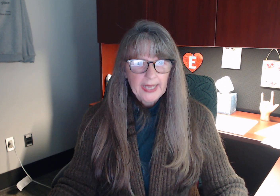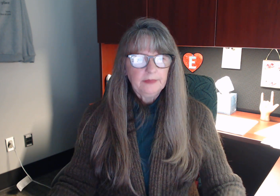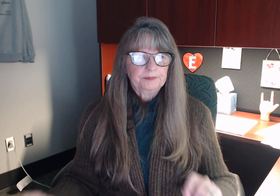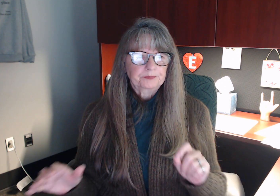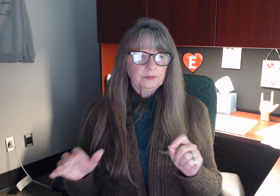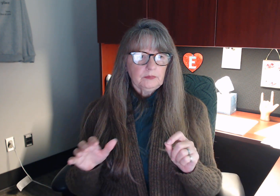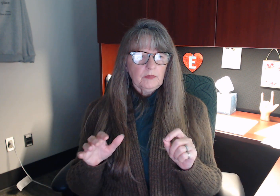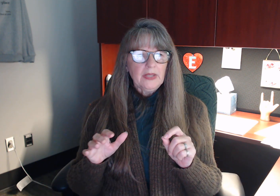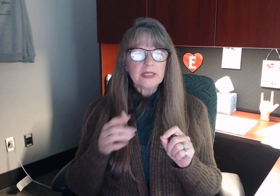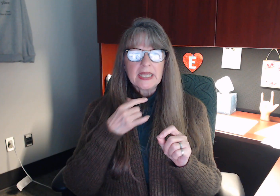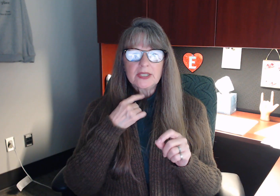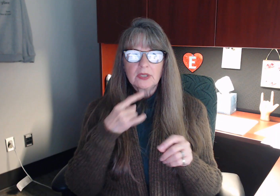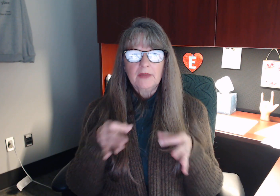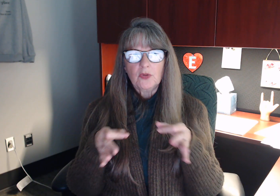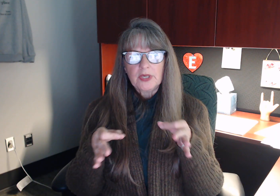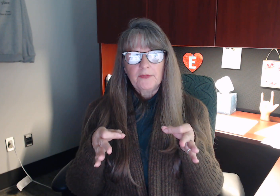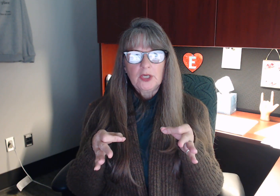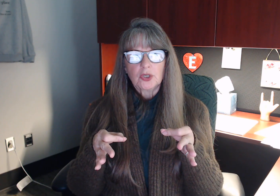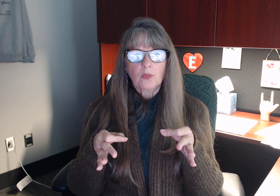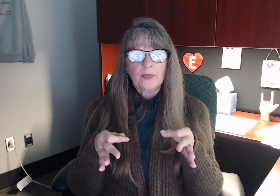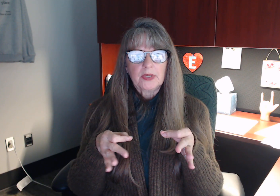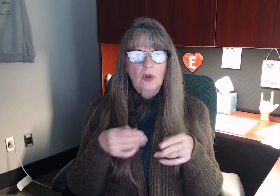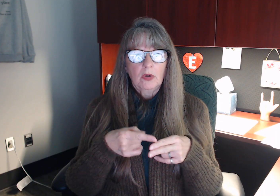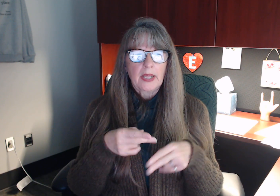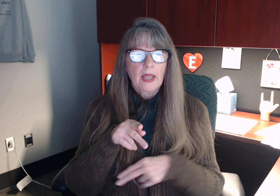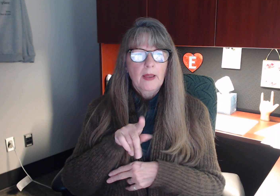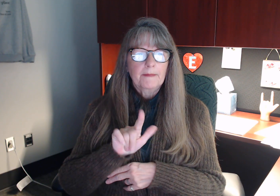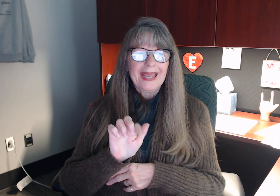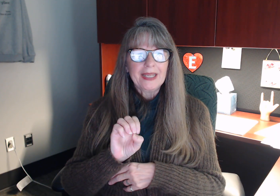48 is giving you the definition of what these are, like